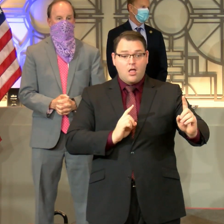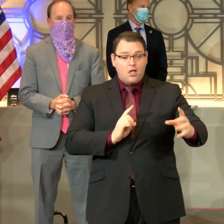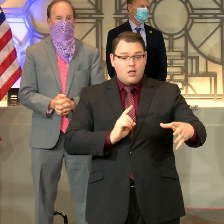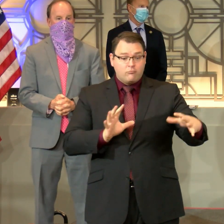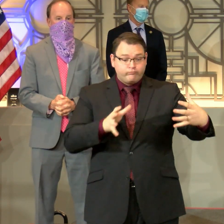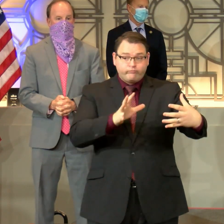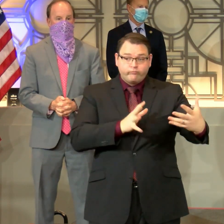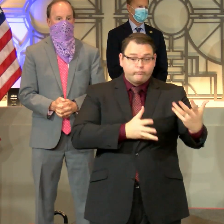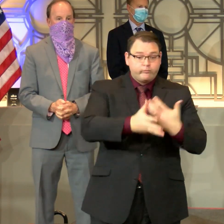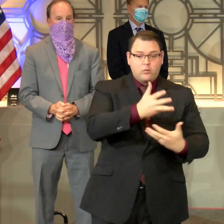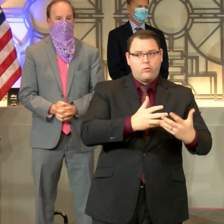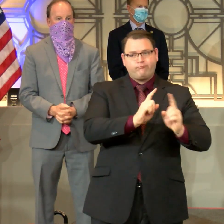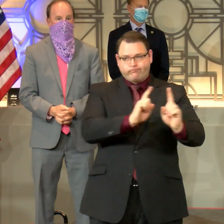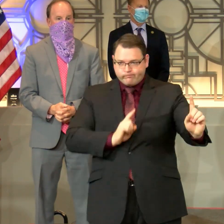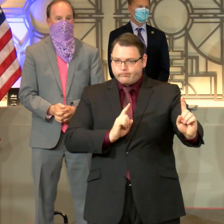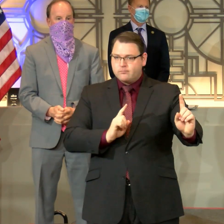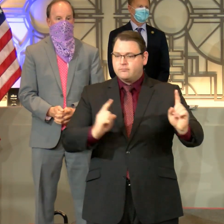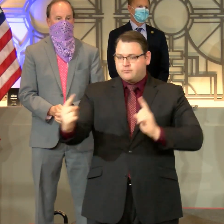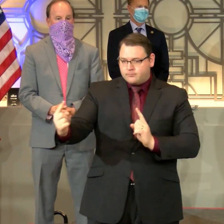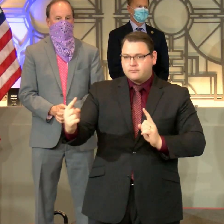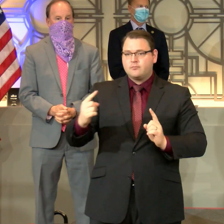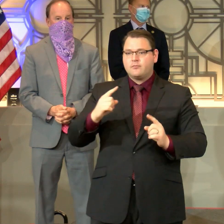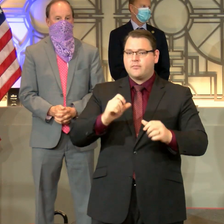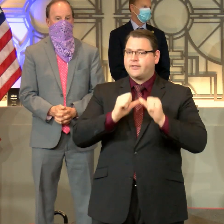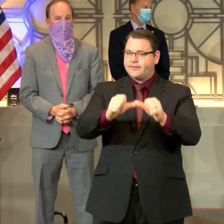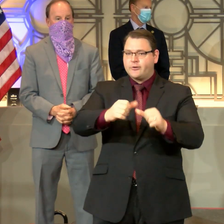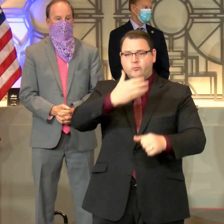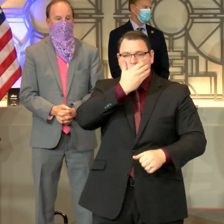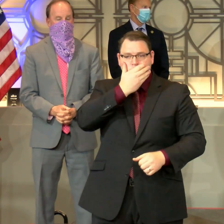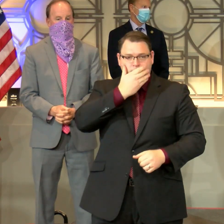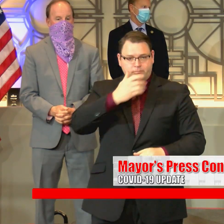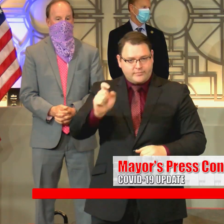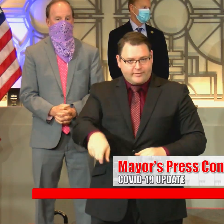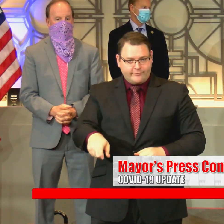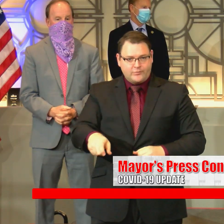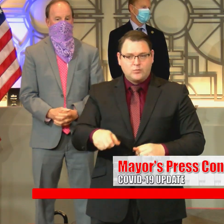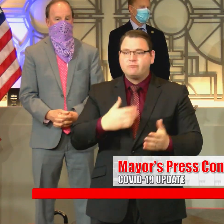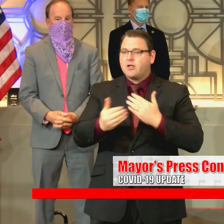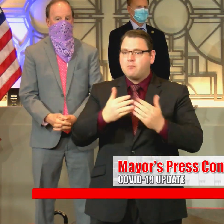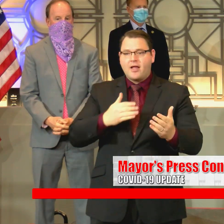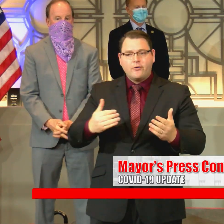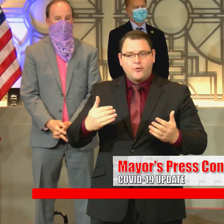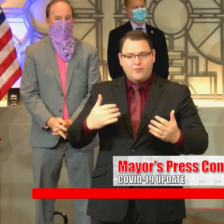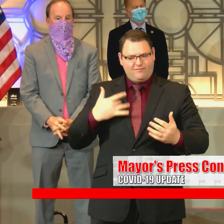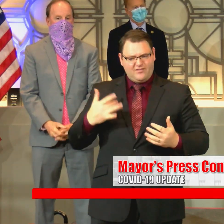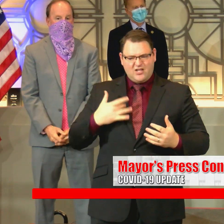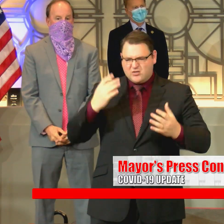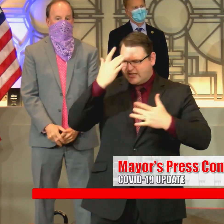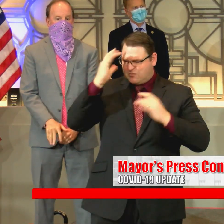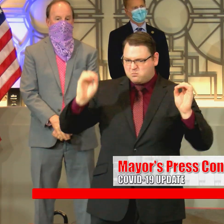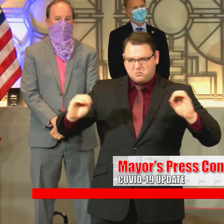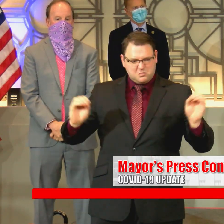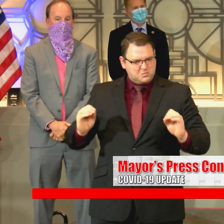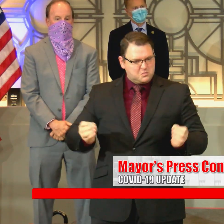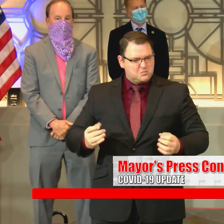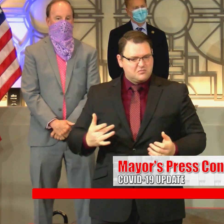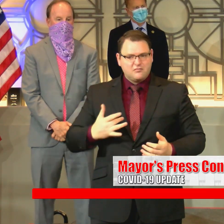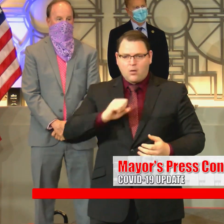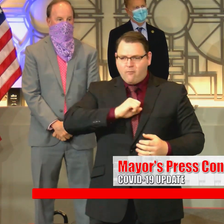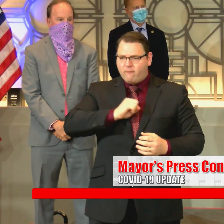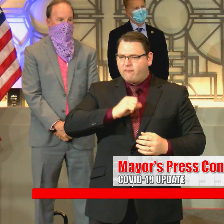wear your face coverings, even if you're asymptomatic, to stay home,